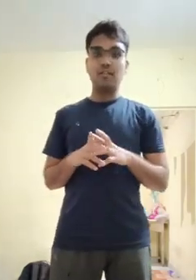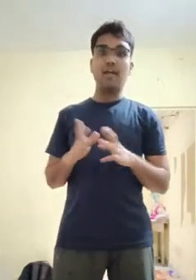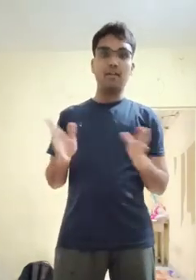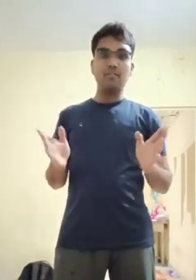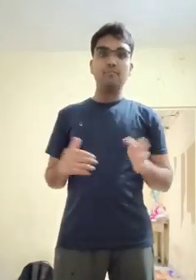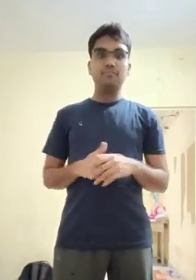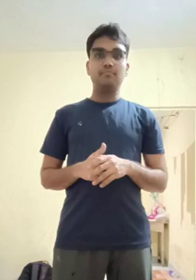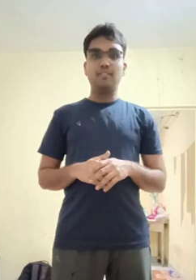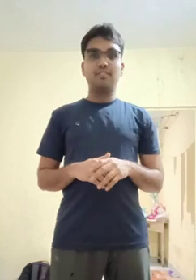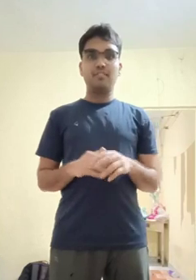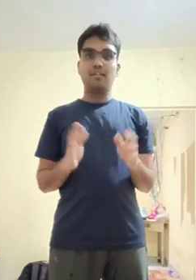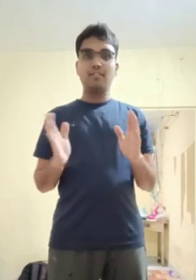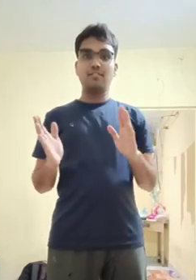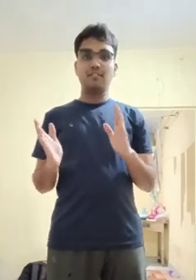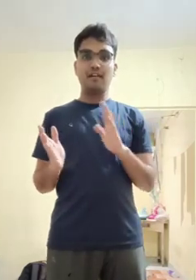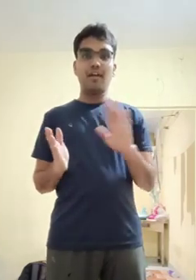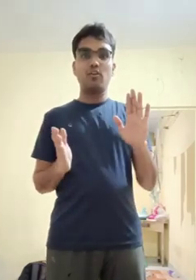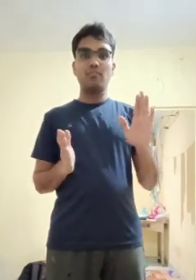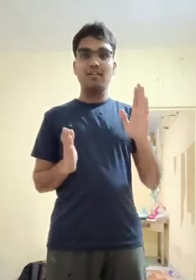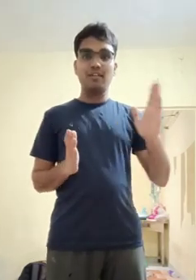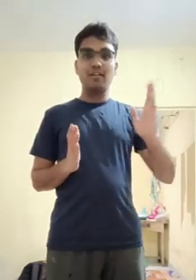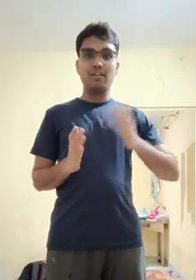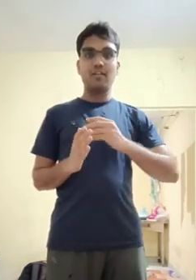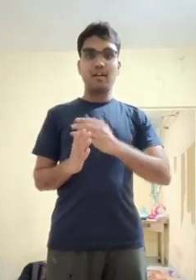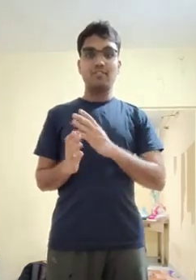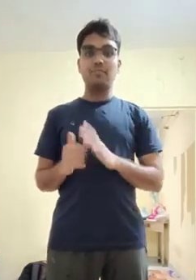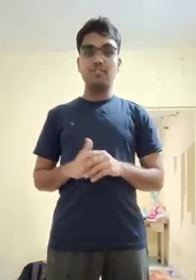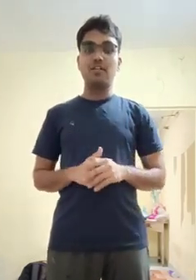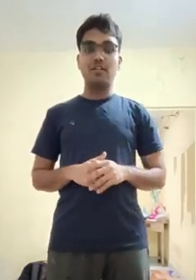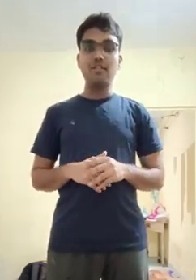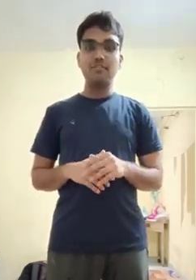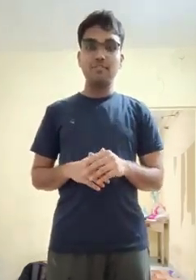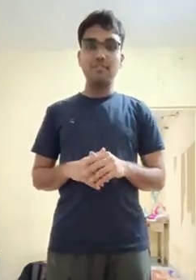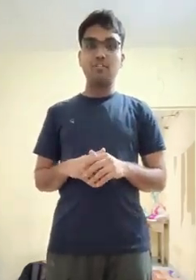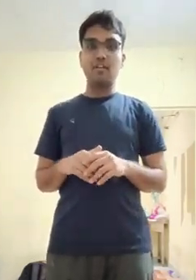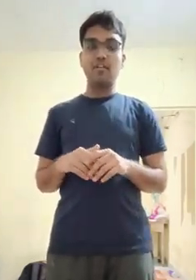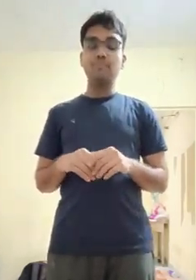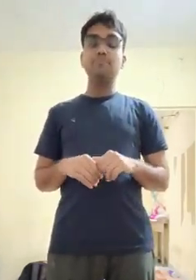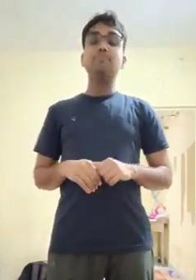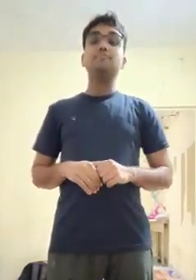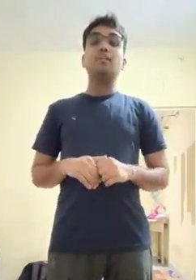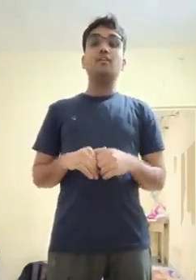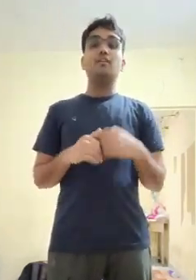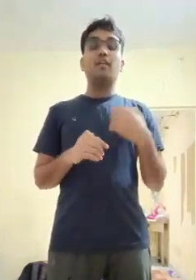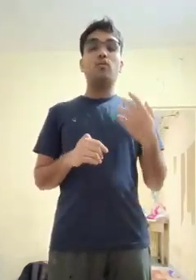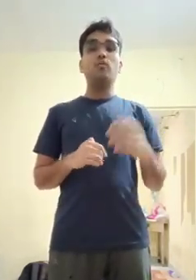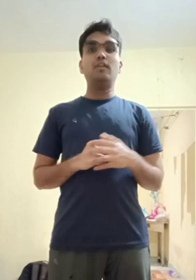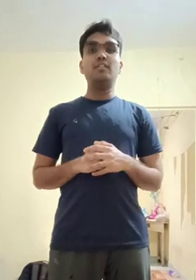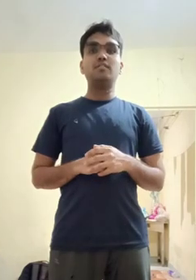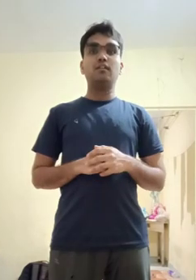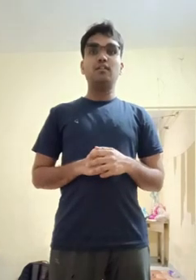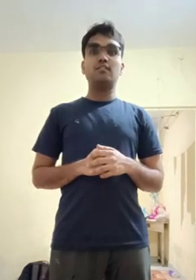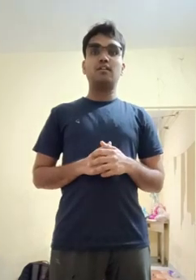dead means it's end of the exception journey. Now let's